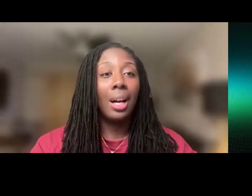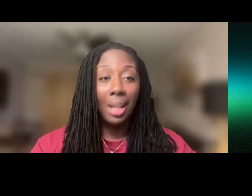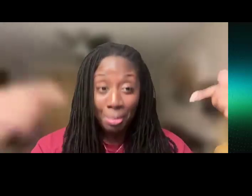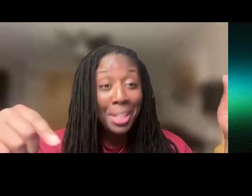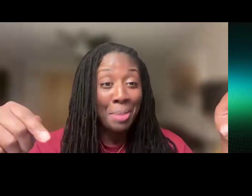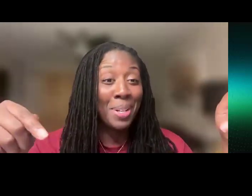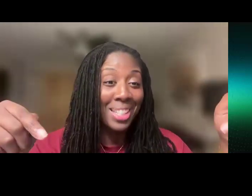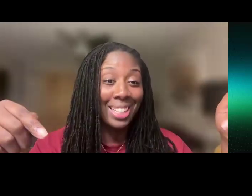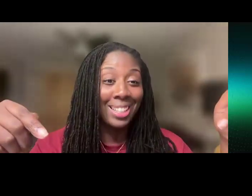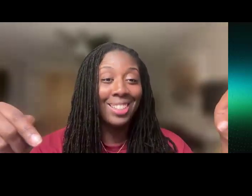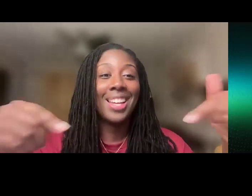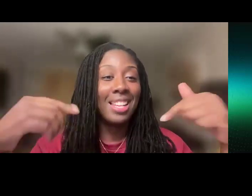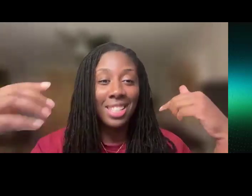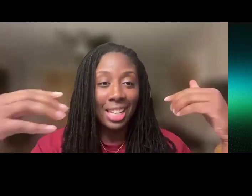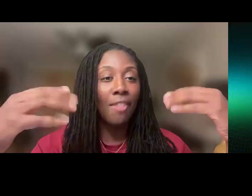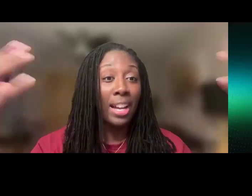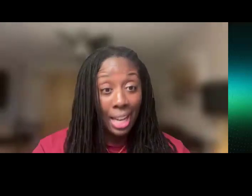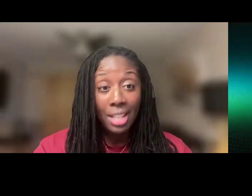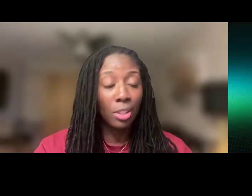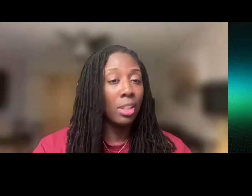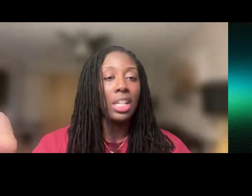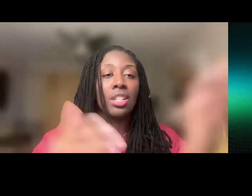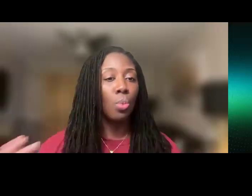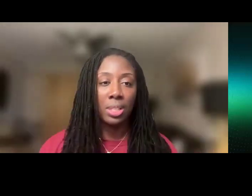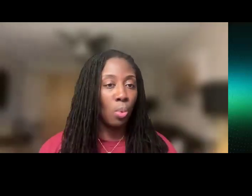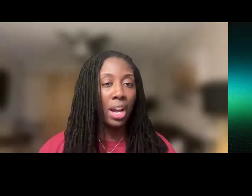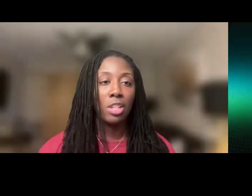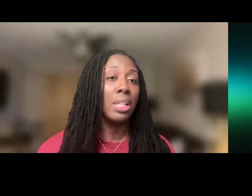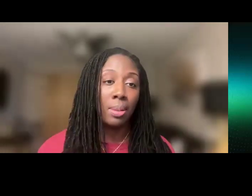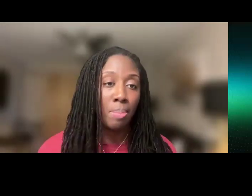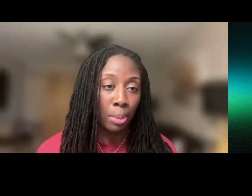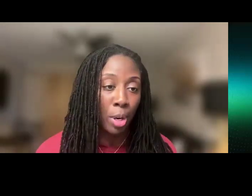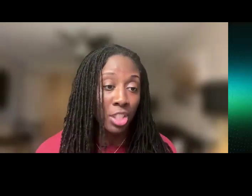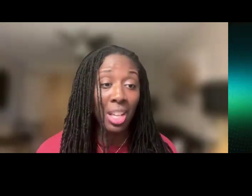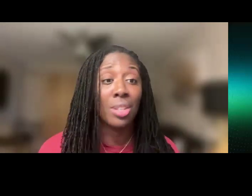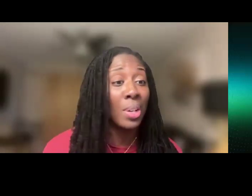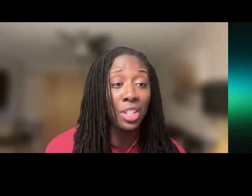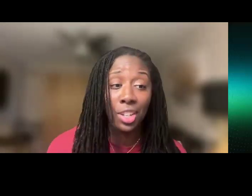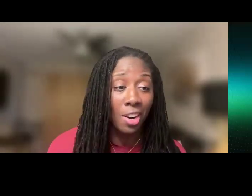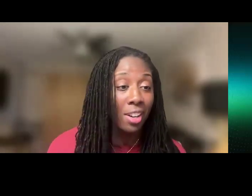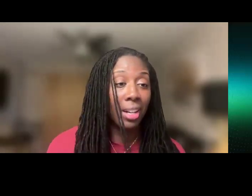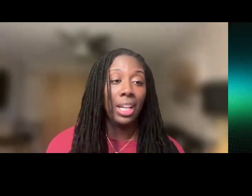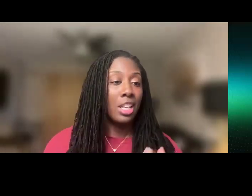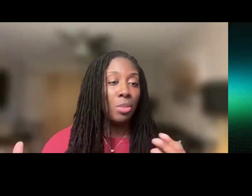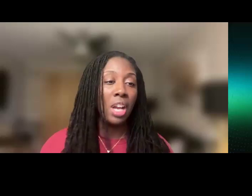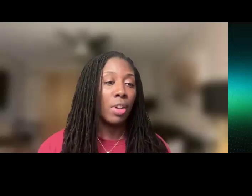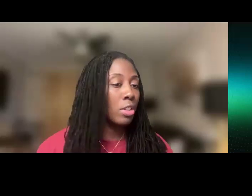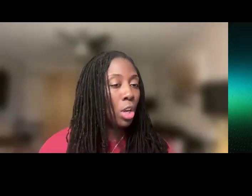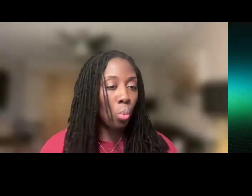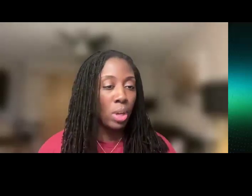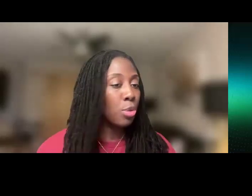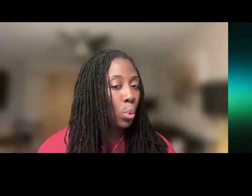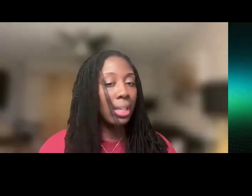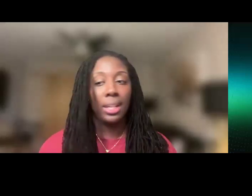bought. I'm gonna email Nikki and see if I can ask her, is there a reason why you didn't make the purchase? I saw it in your cart. You